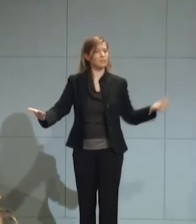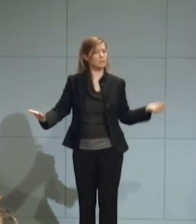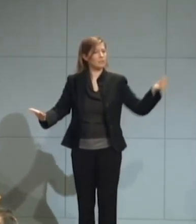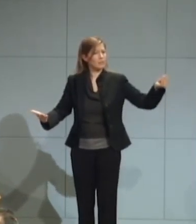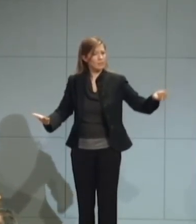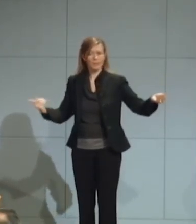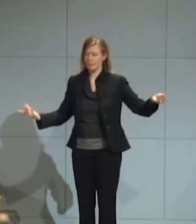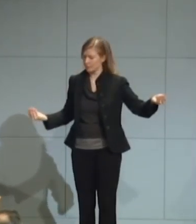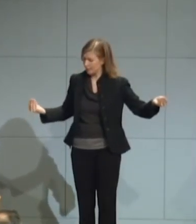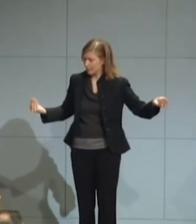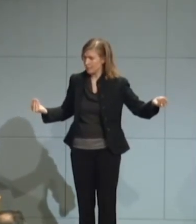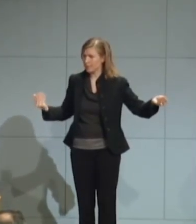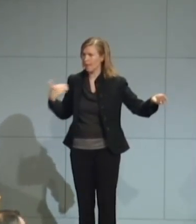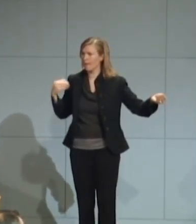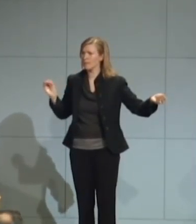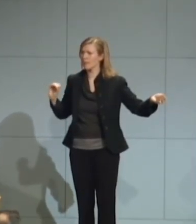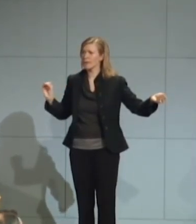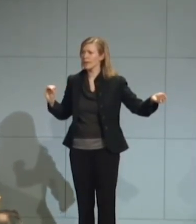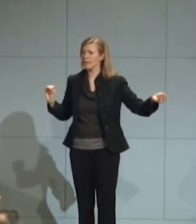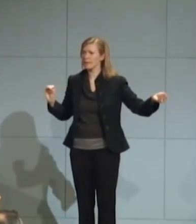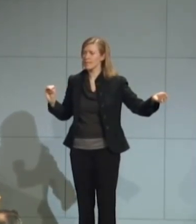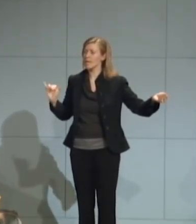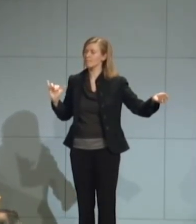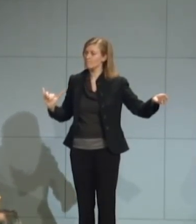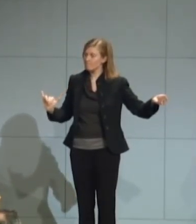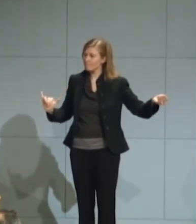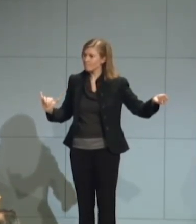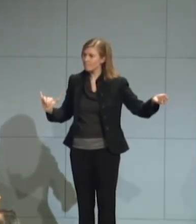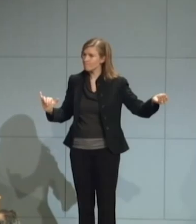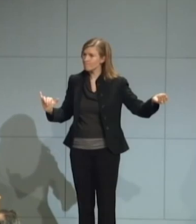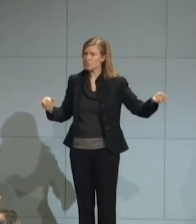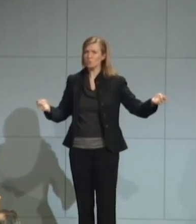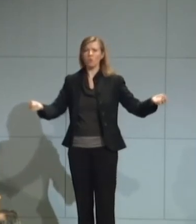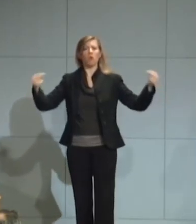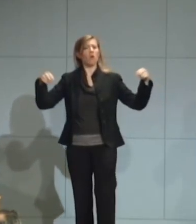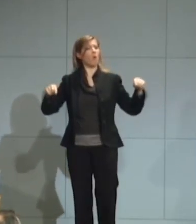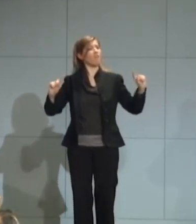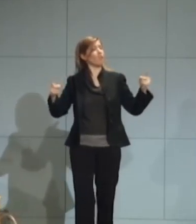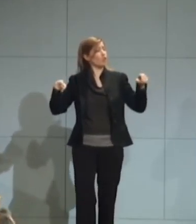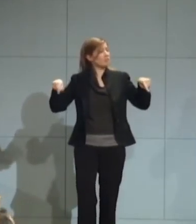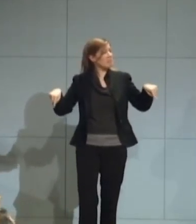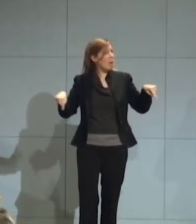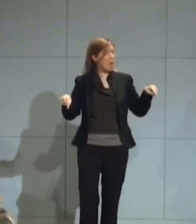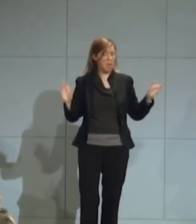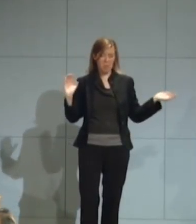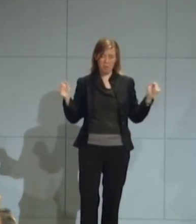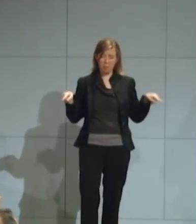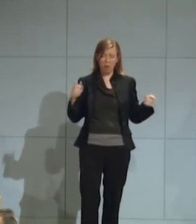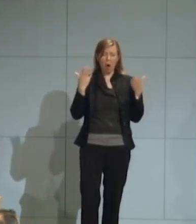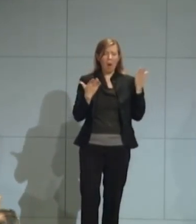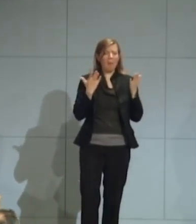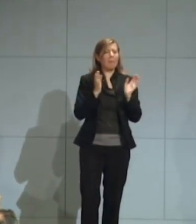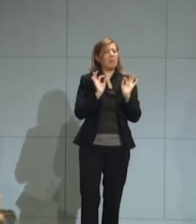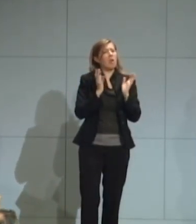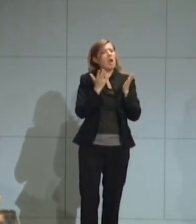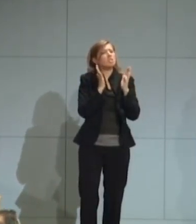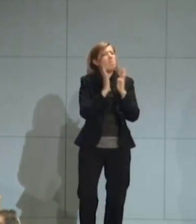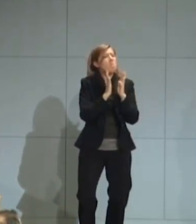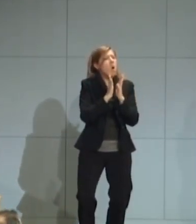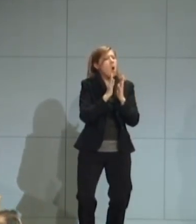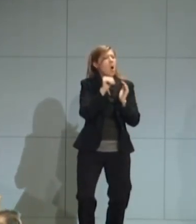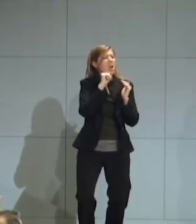the economic inequalities of the present era, which directly stem from that long legacy